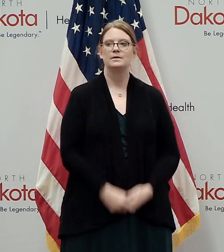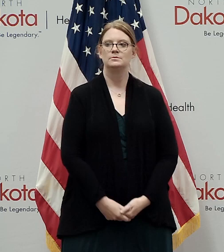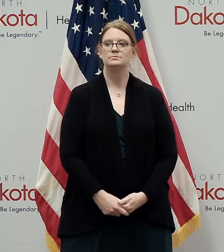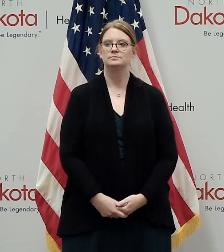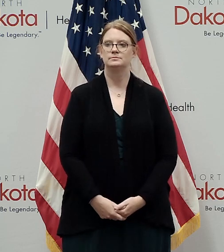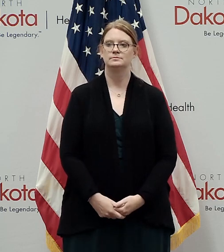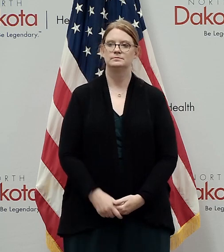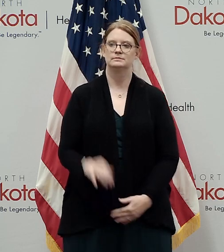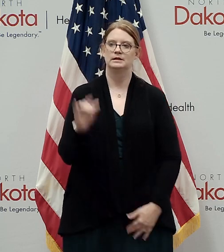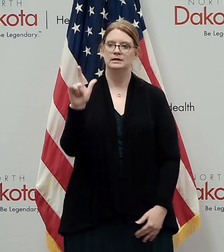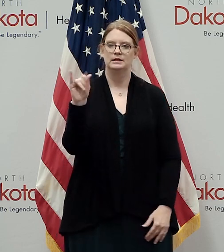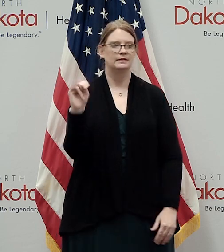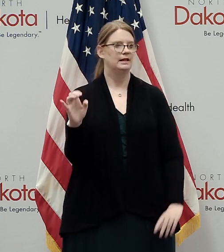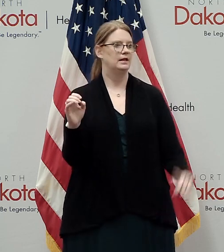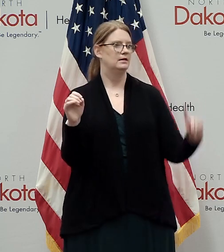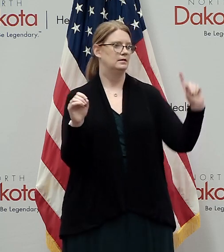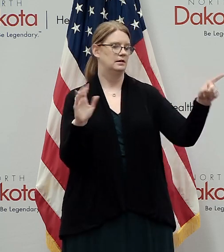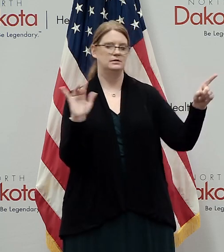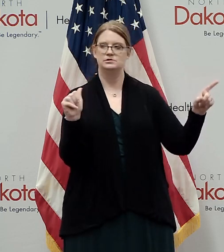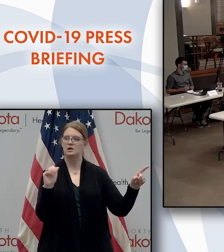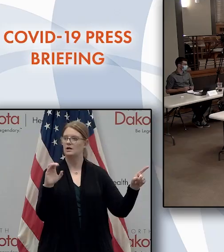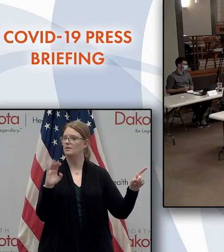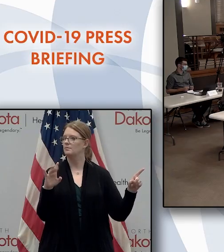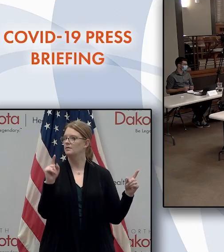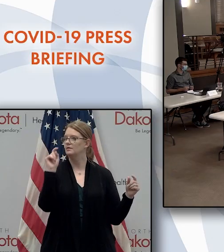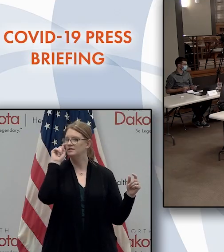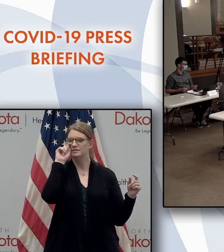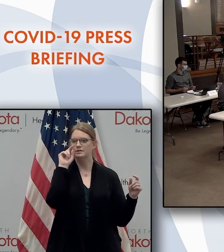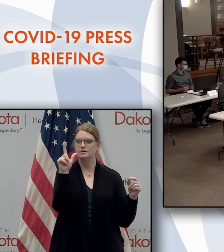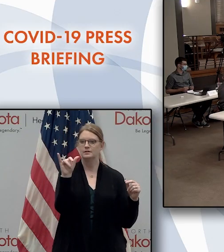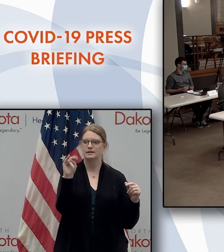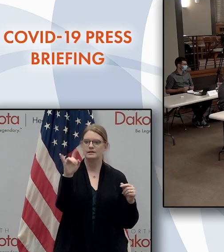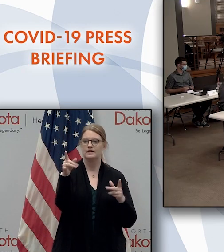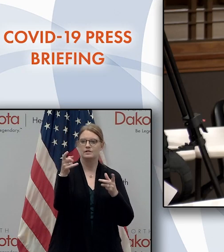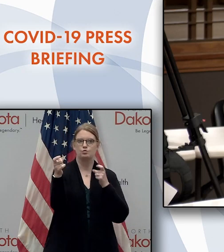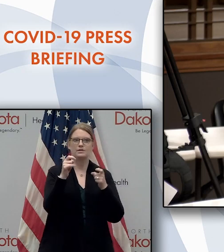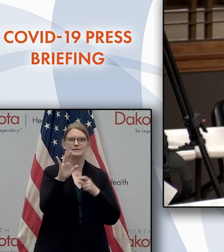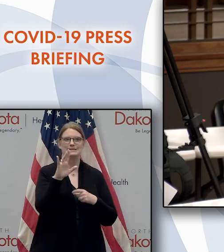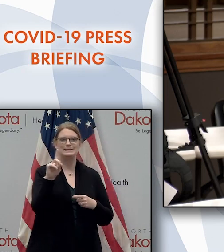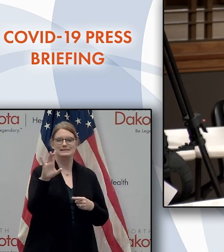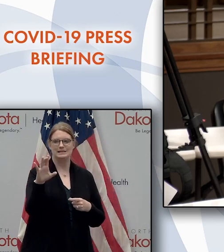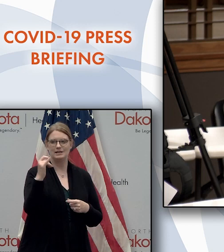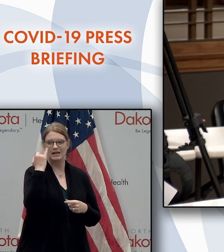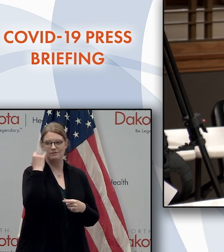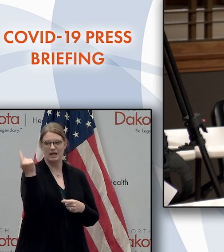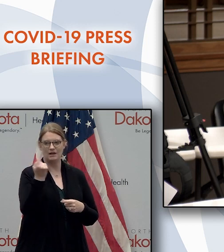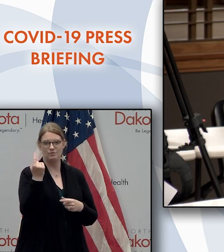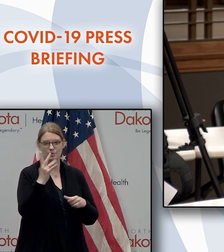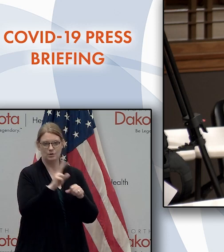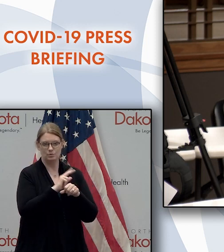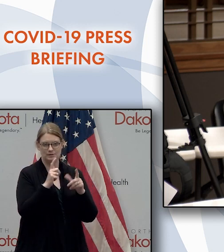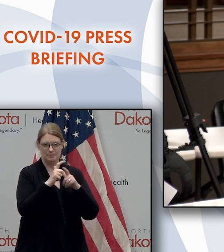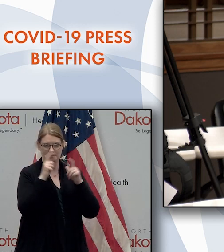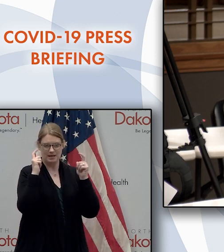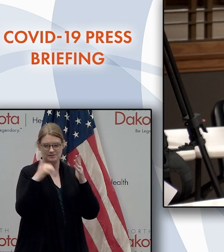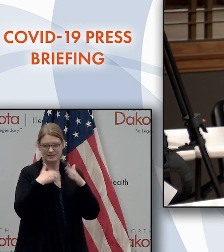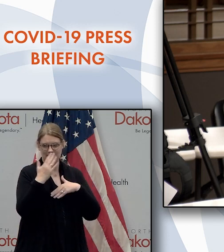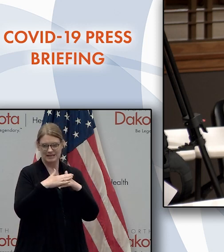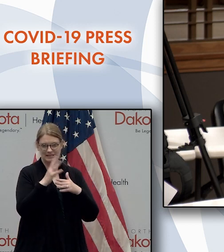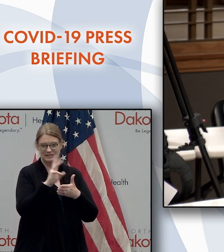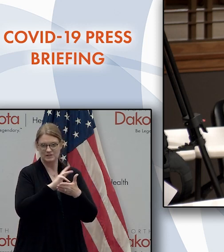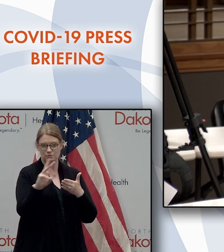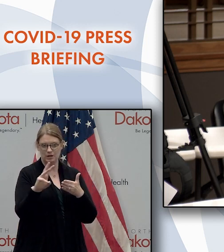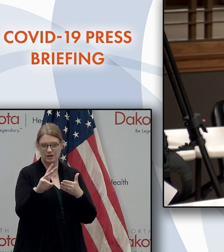Okay, I'm going Lane and then back to Jacob. Governor, yesterday the director of the CDC said if everybody were to wear a mask for the next 6 weeks, we